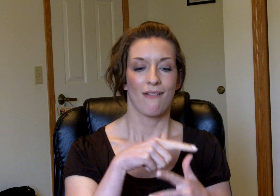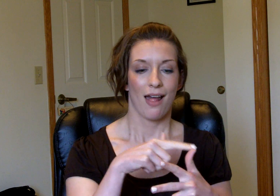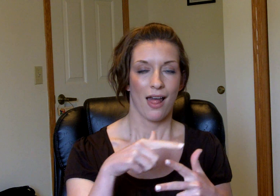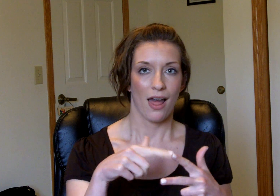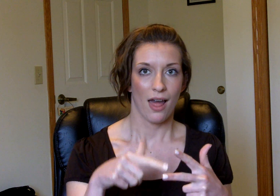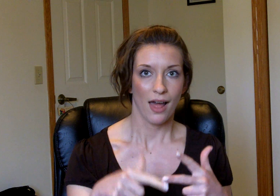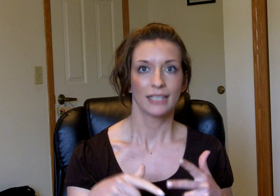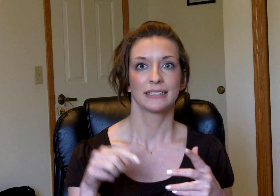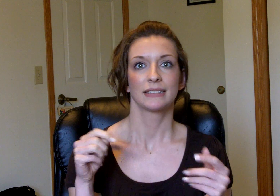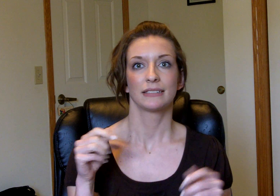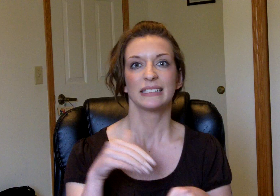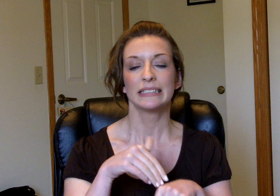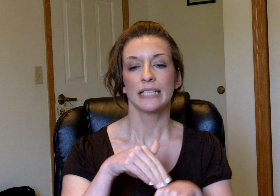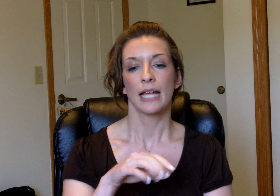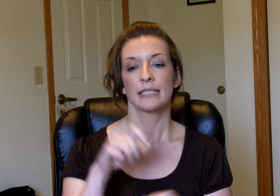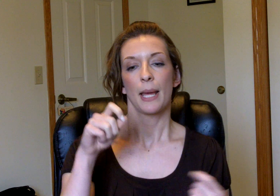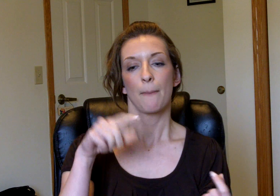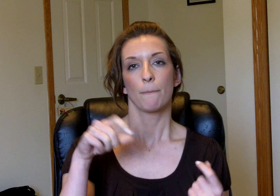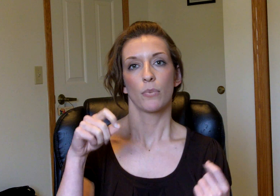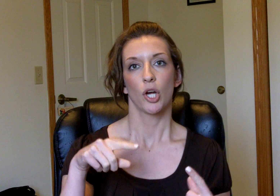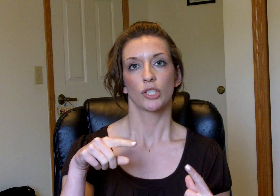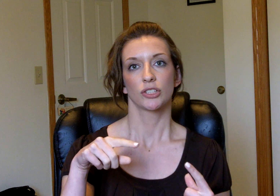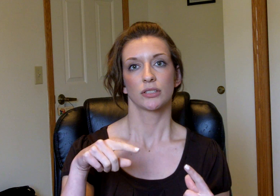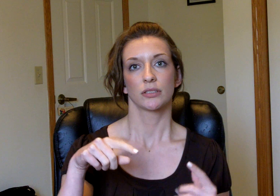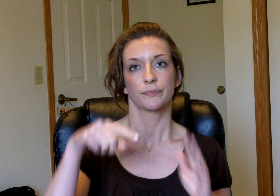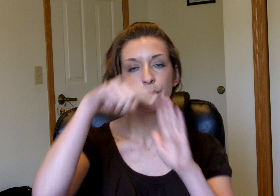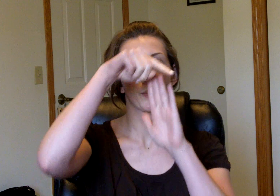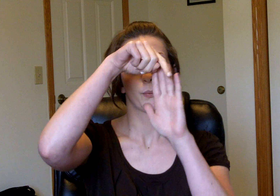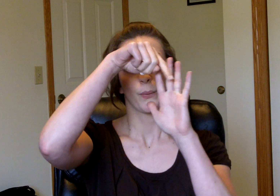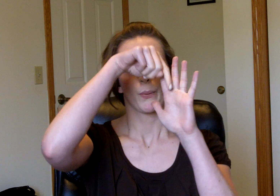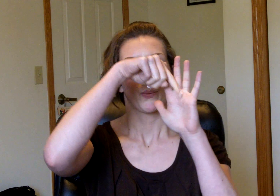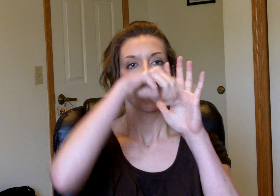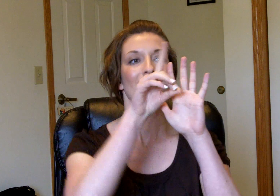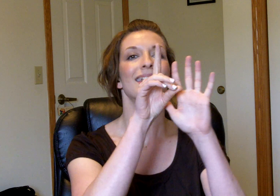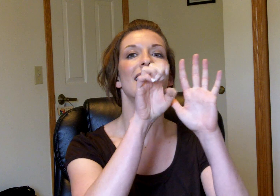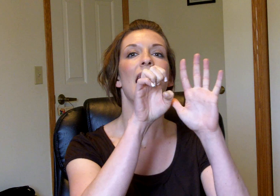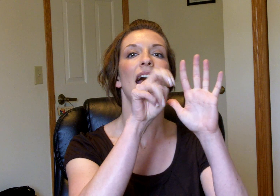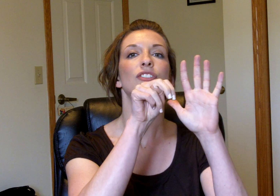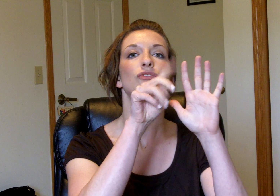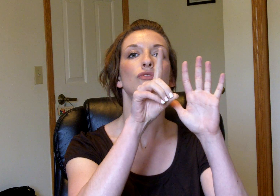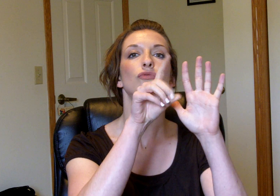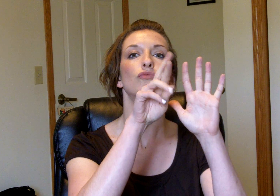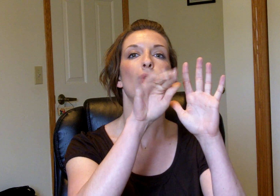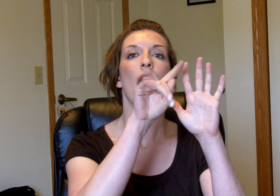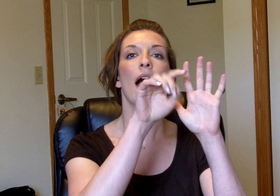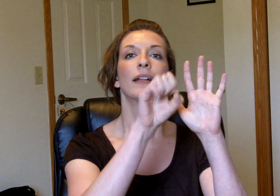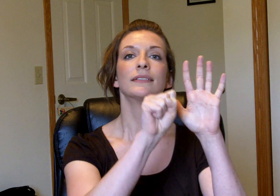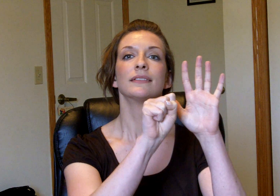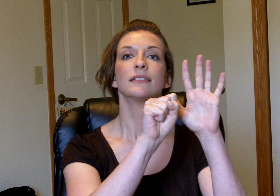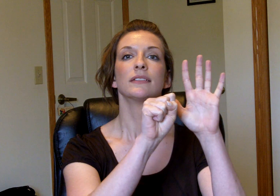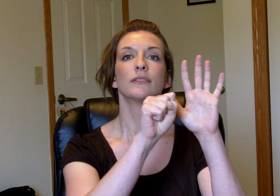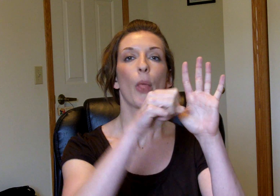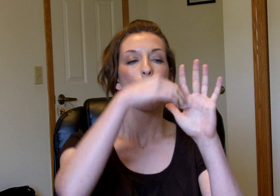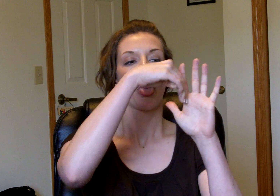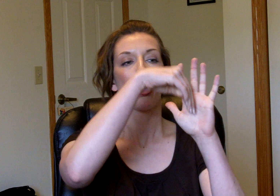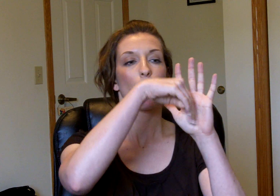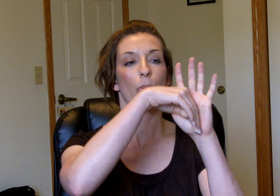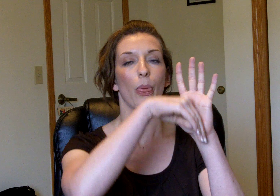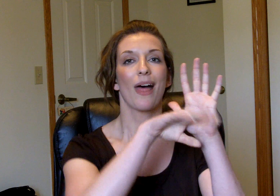letters. An impulse enters the dendrites, goes through the cell body, and goes out along the